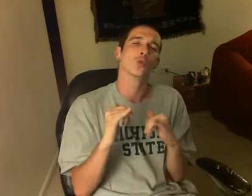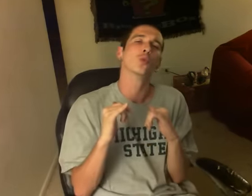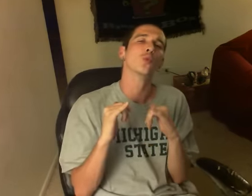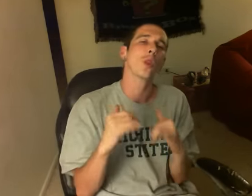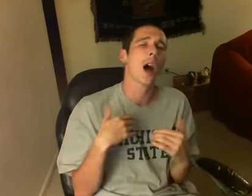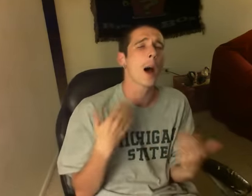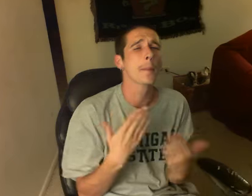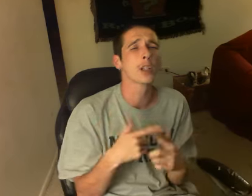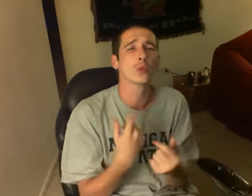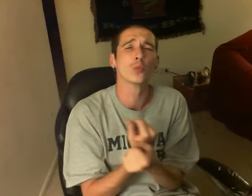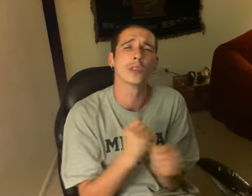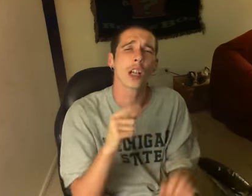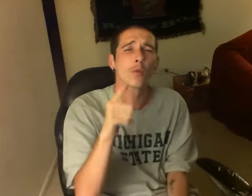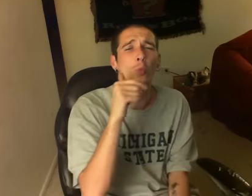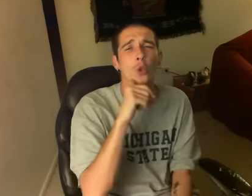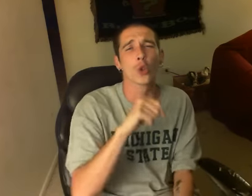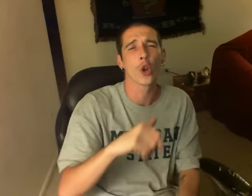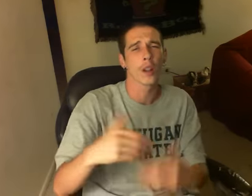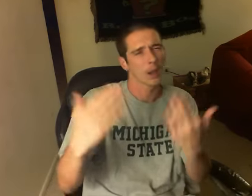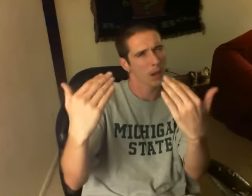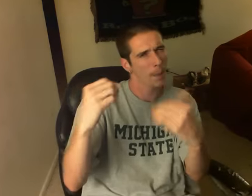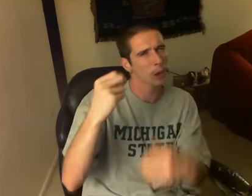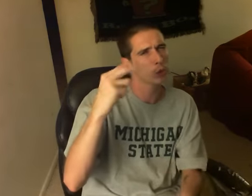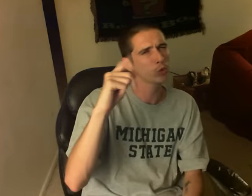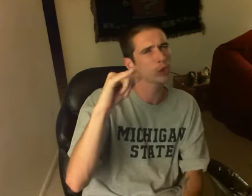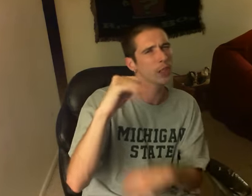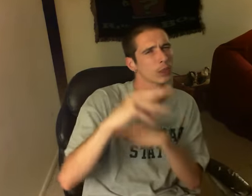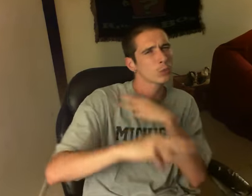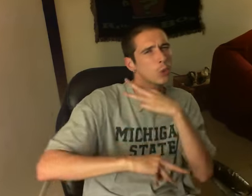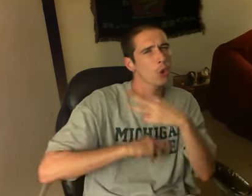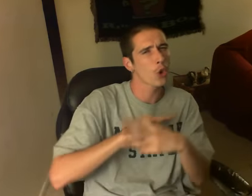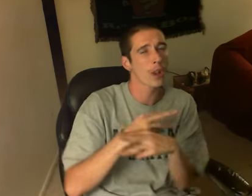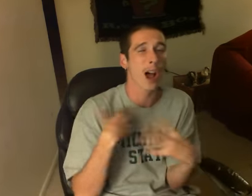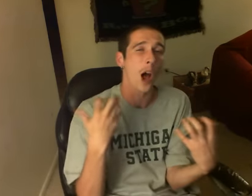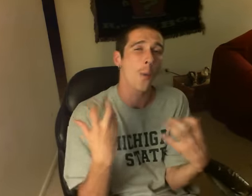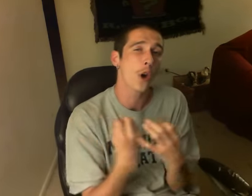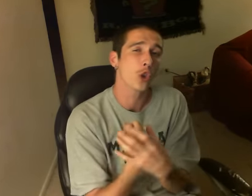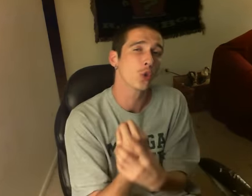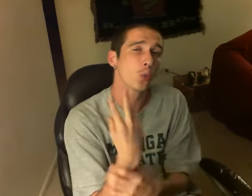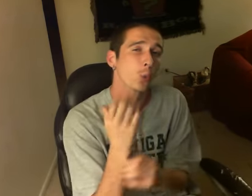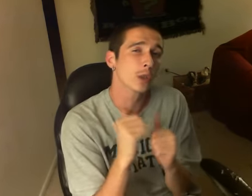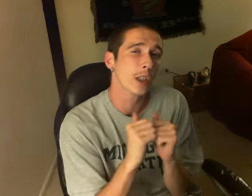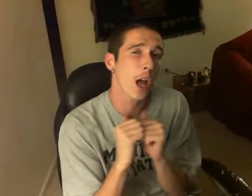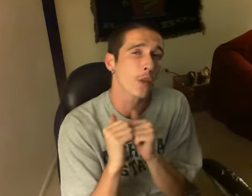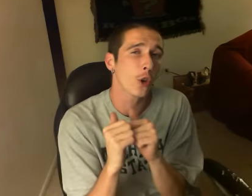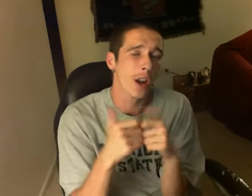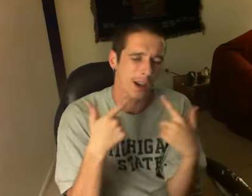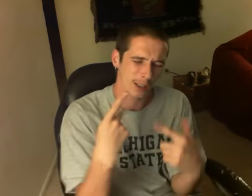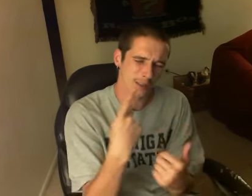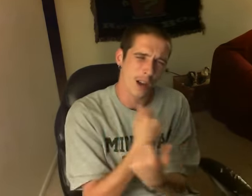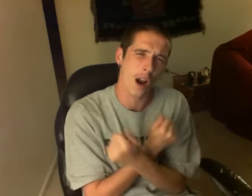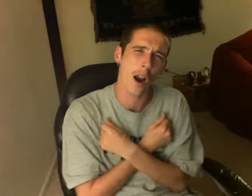I think I love you, baby. I think I love you too. I'm here to save you, girl. Come be in Shady's world. I wanna go together. Let's let